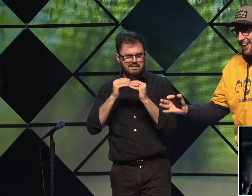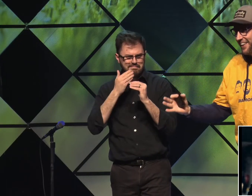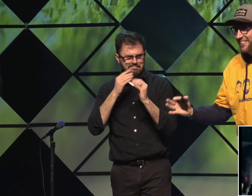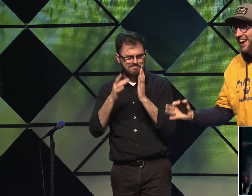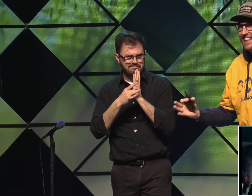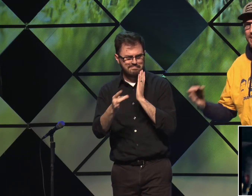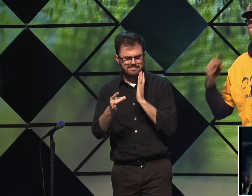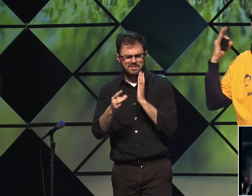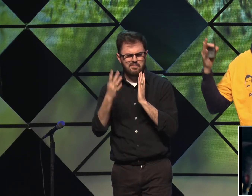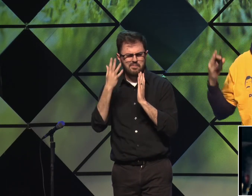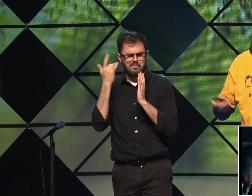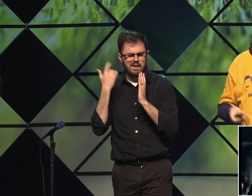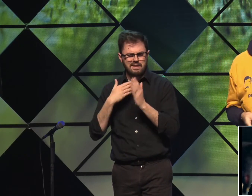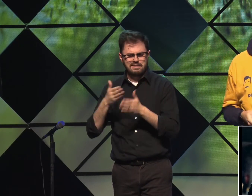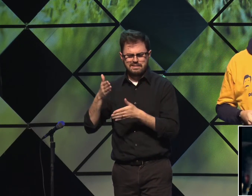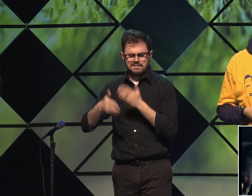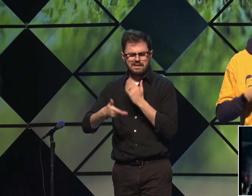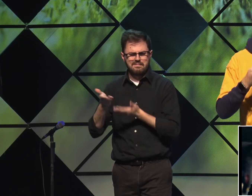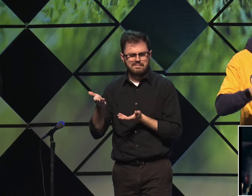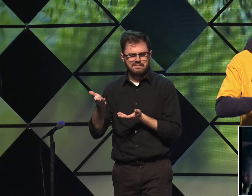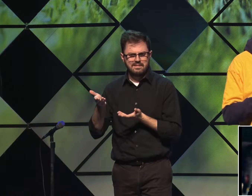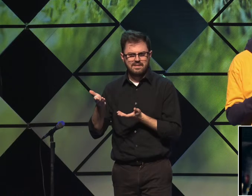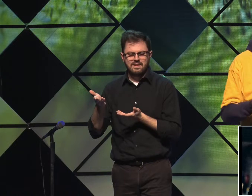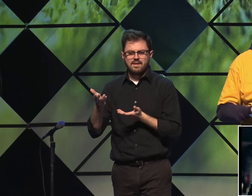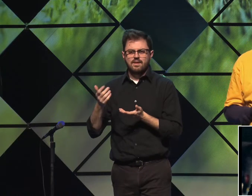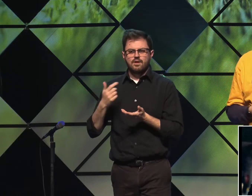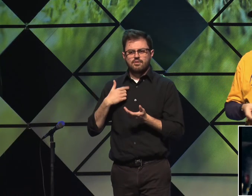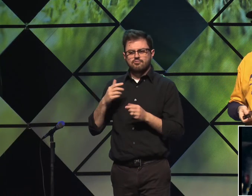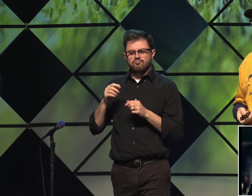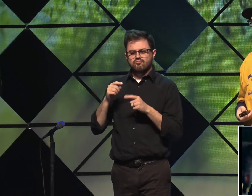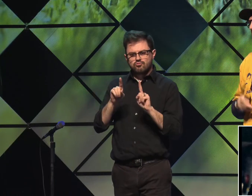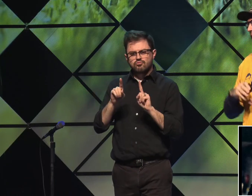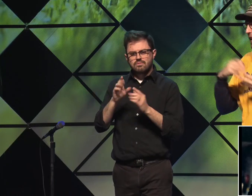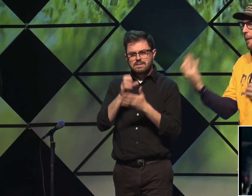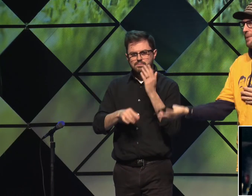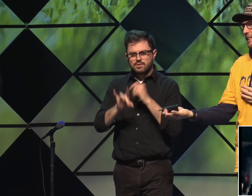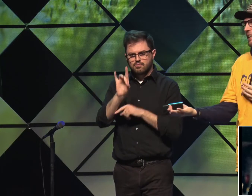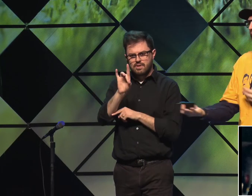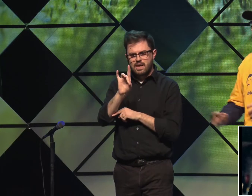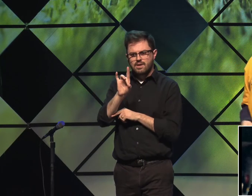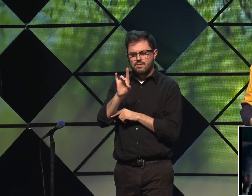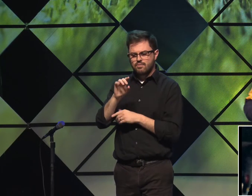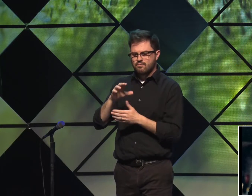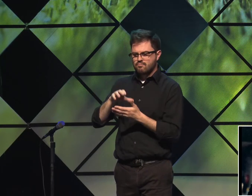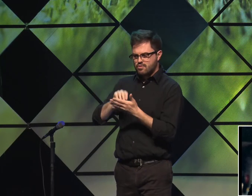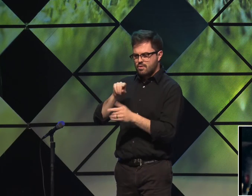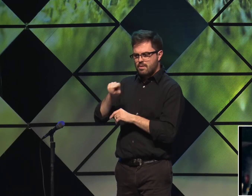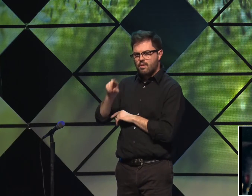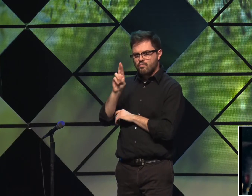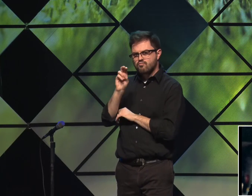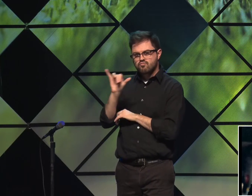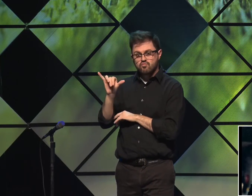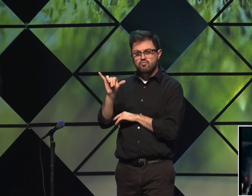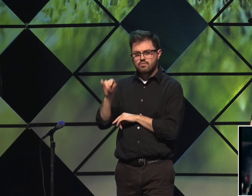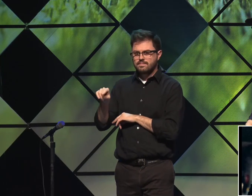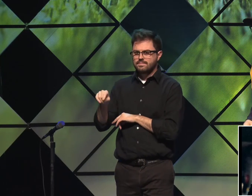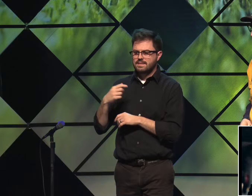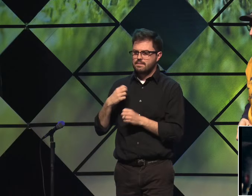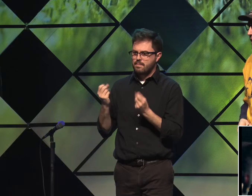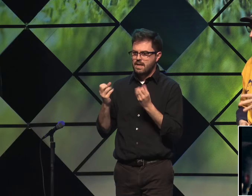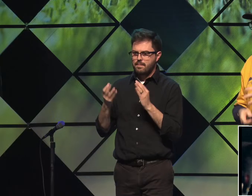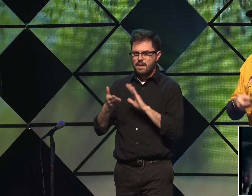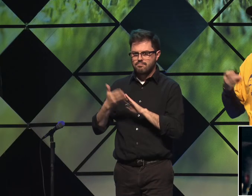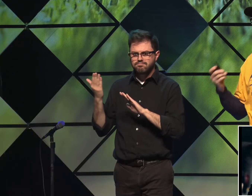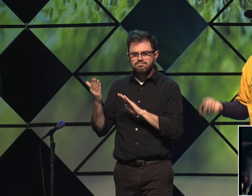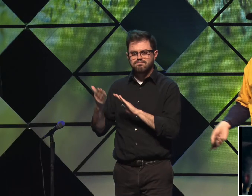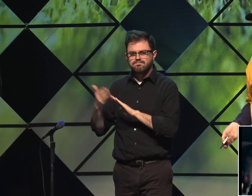end there, right? That's what she's thinking. And you learn through this episode that Roy, on the opposite, has had all kinds of these one-night stands,